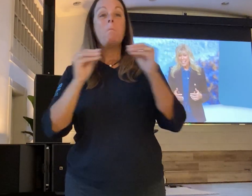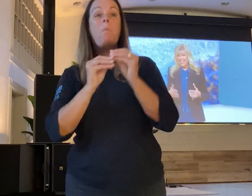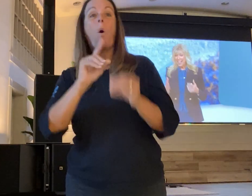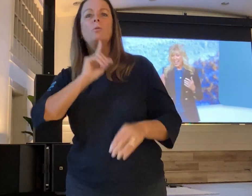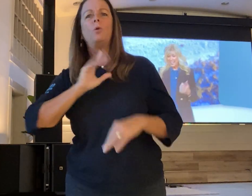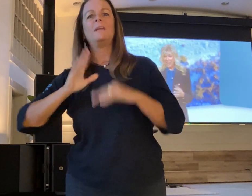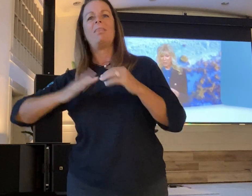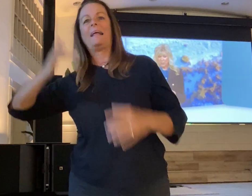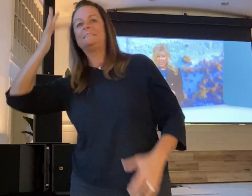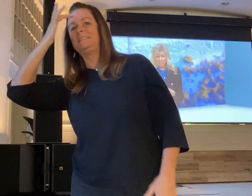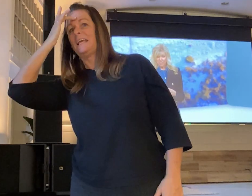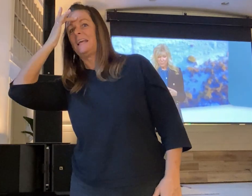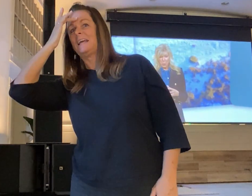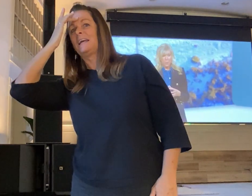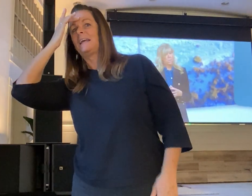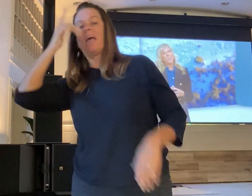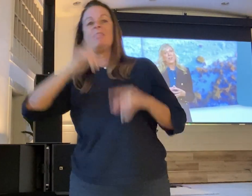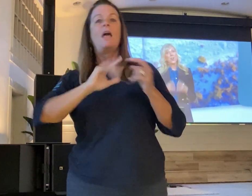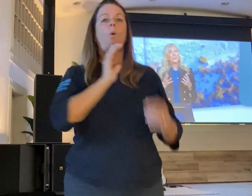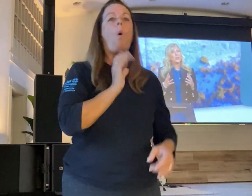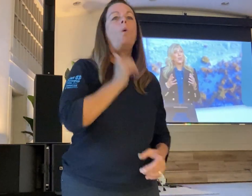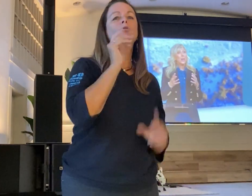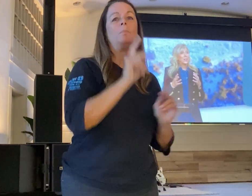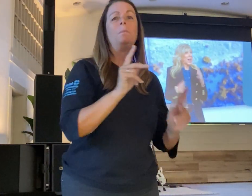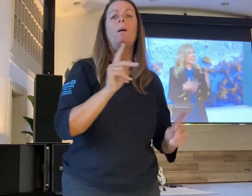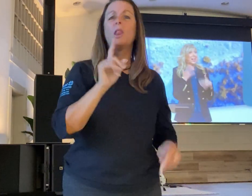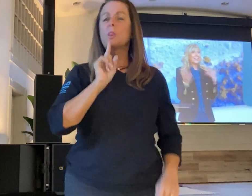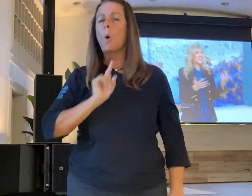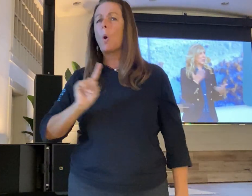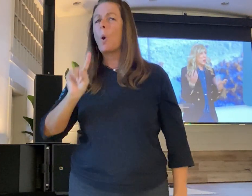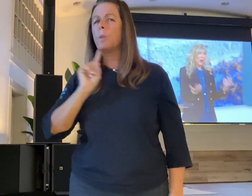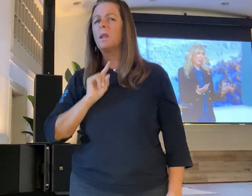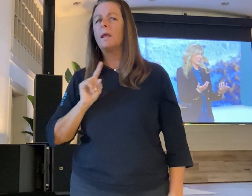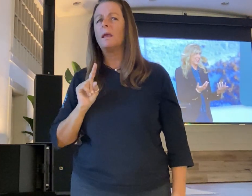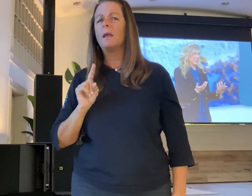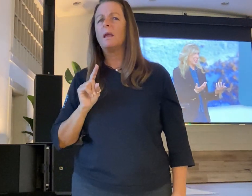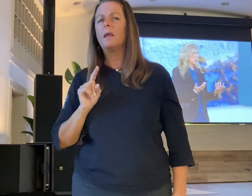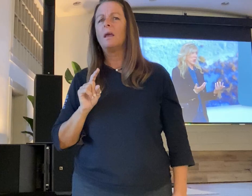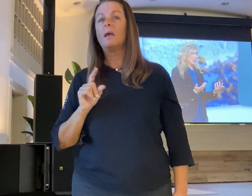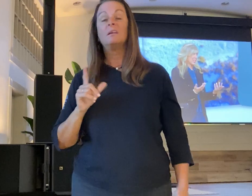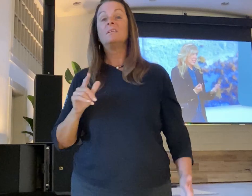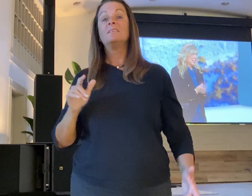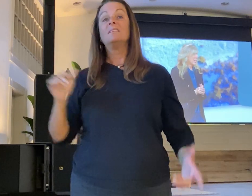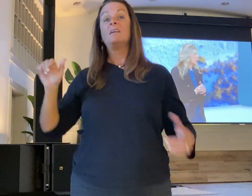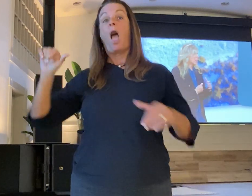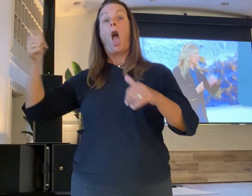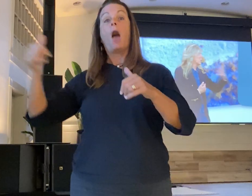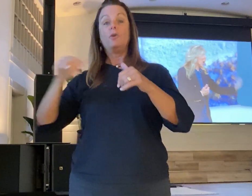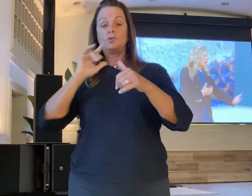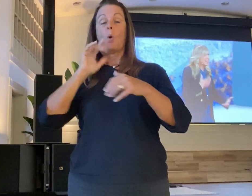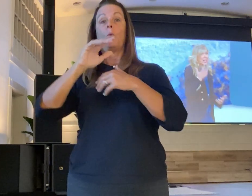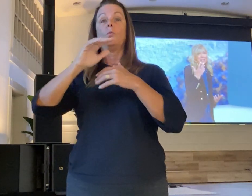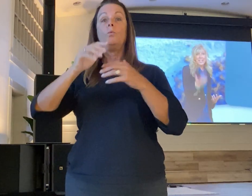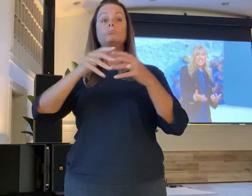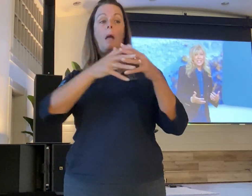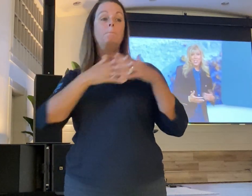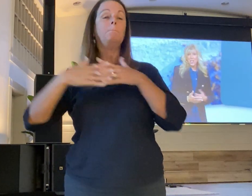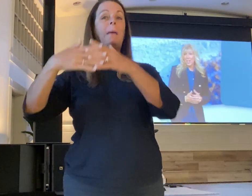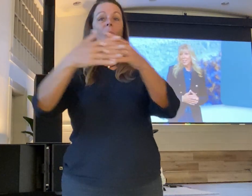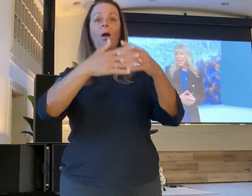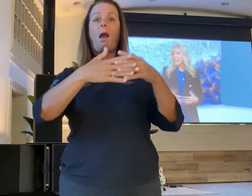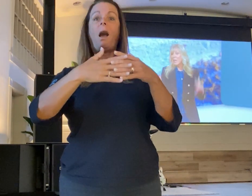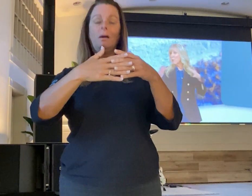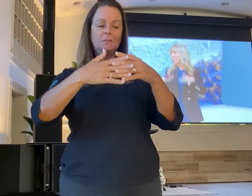than the sick and the elderly. It's also not like this everywhere else in the world. Like you look at Uganda